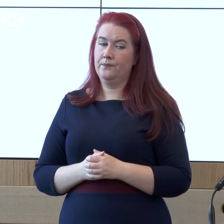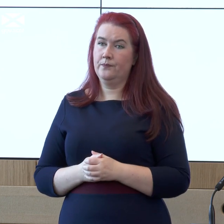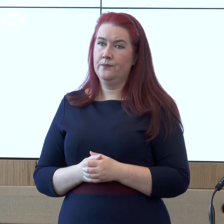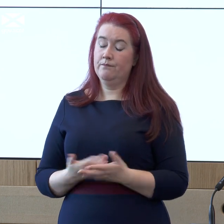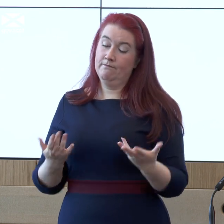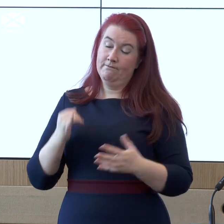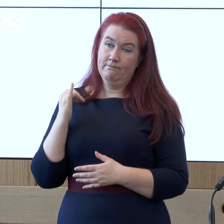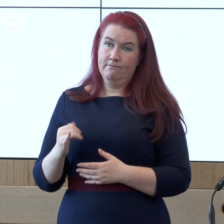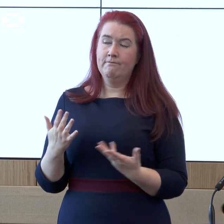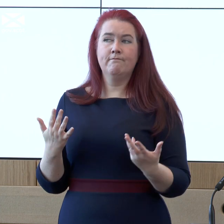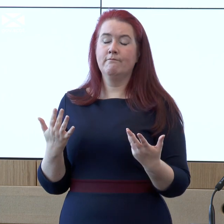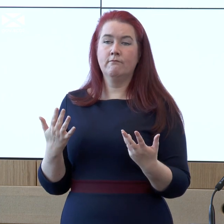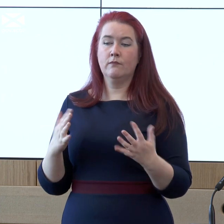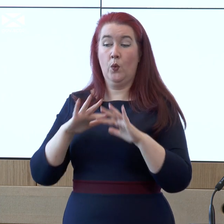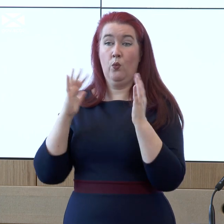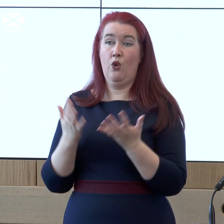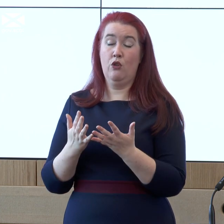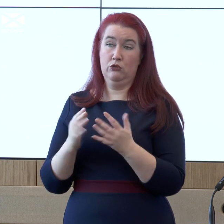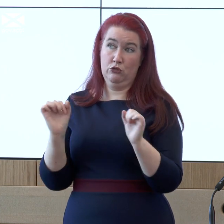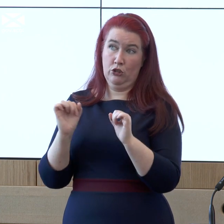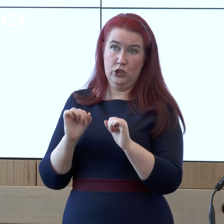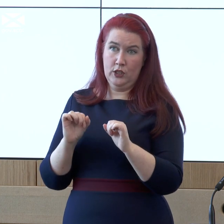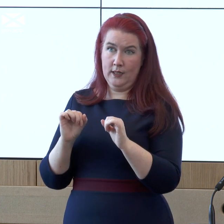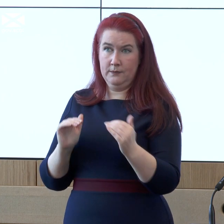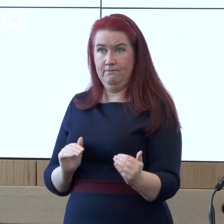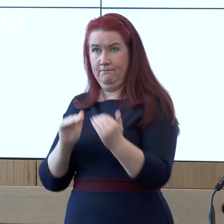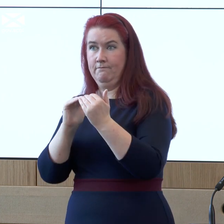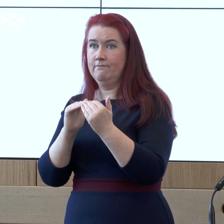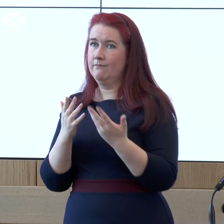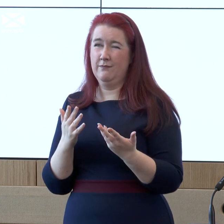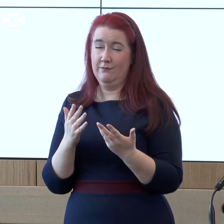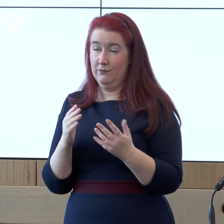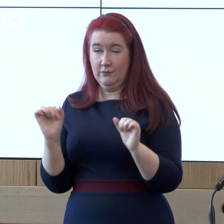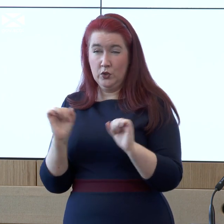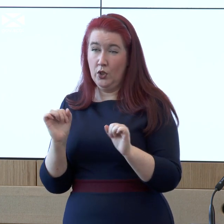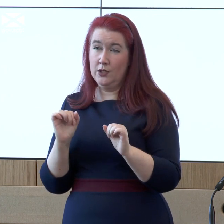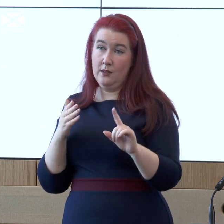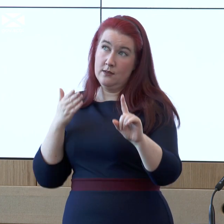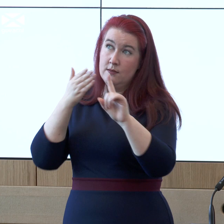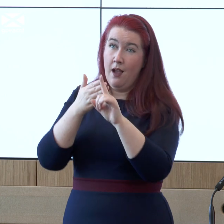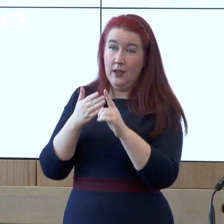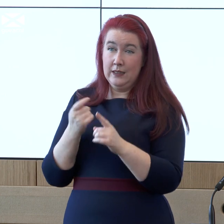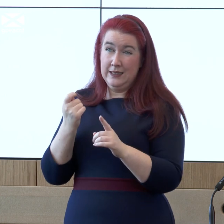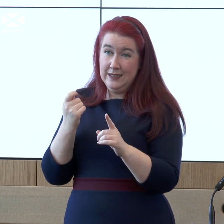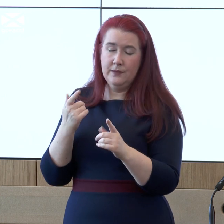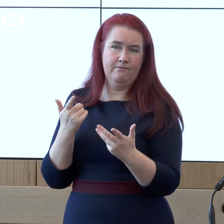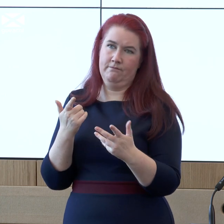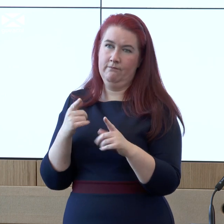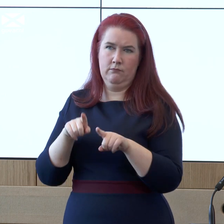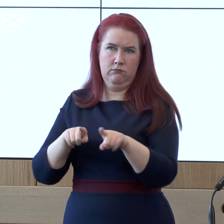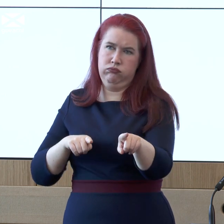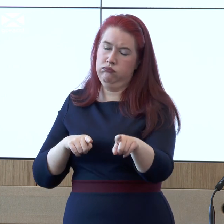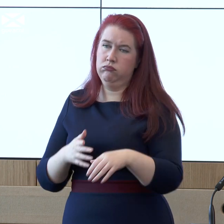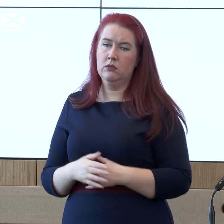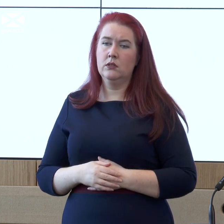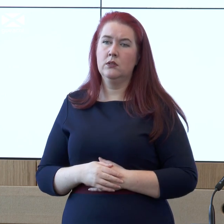world is not yet meeting the challenge. It isn't even yet coming close to doing that. As the UN Secretary General made